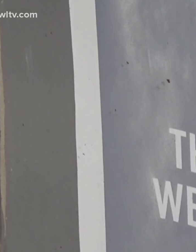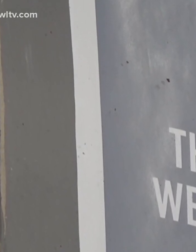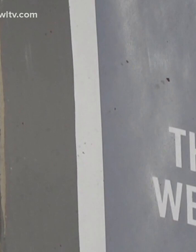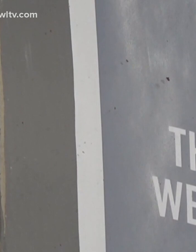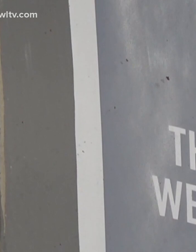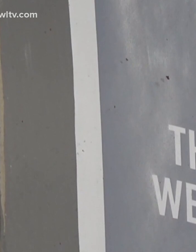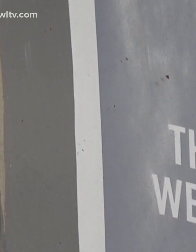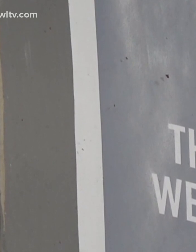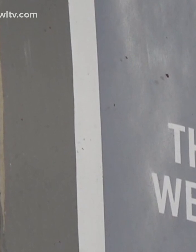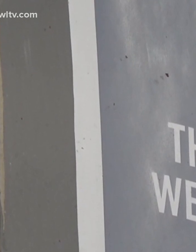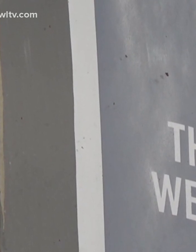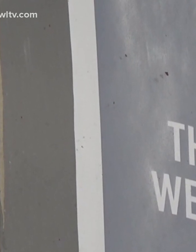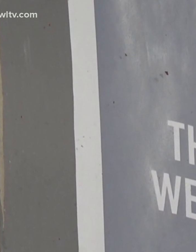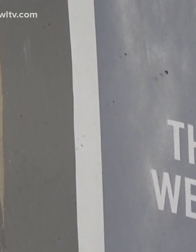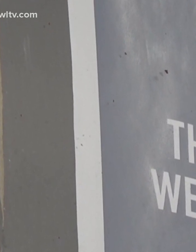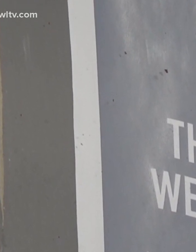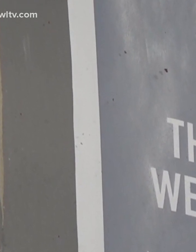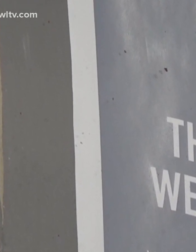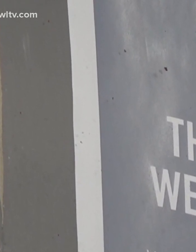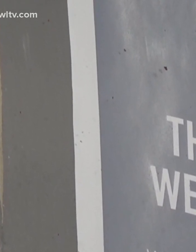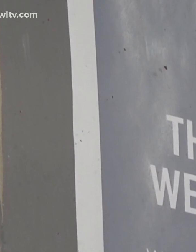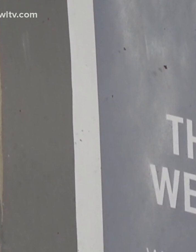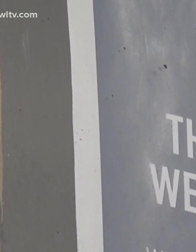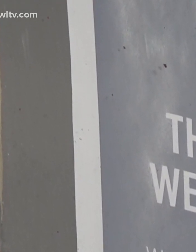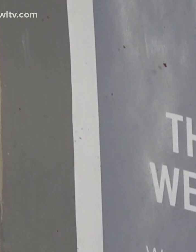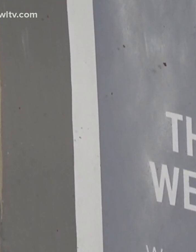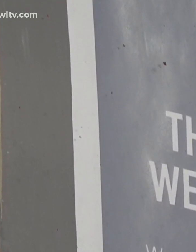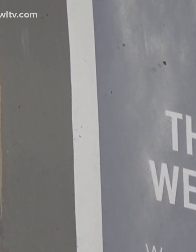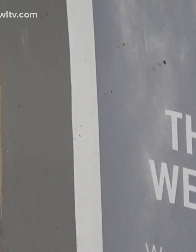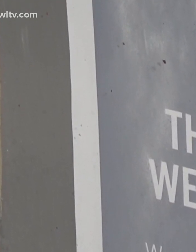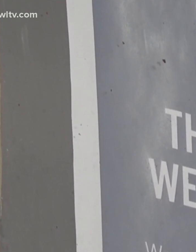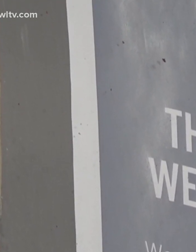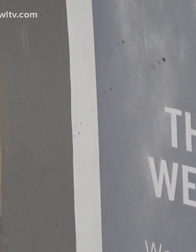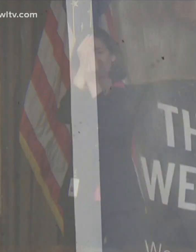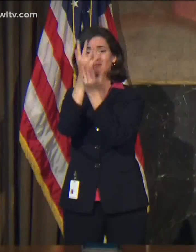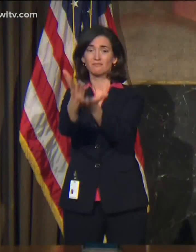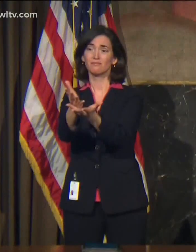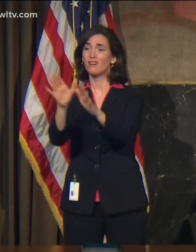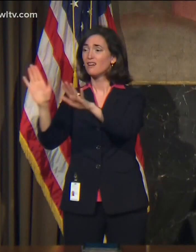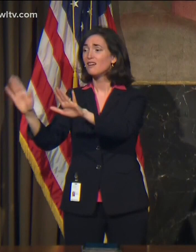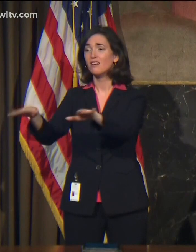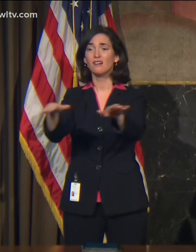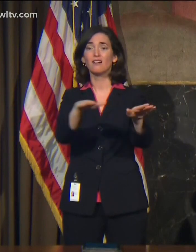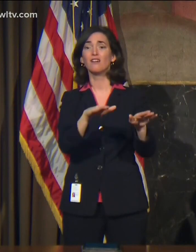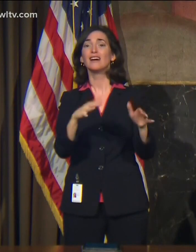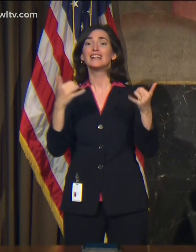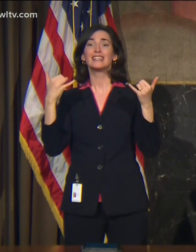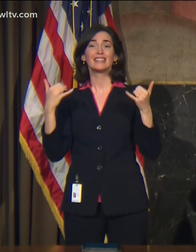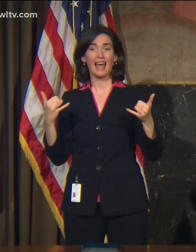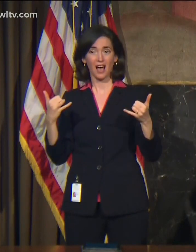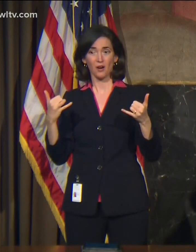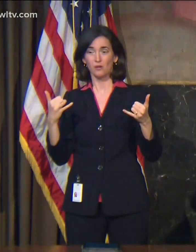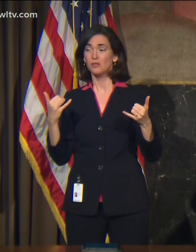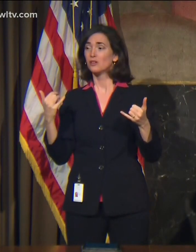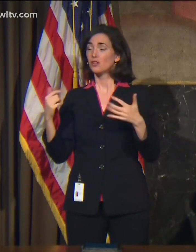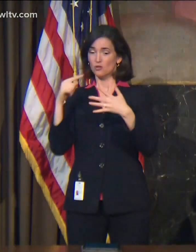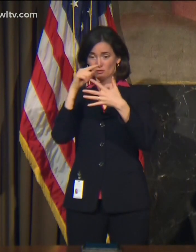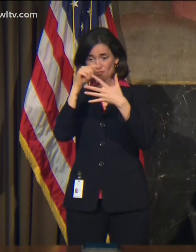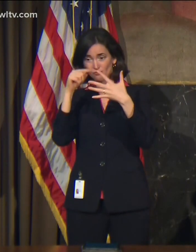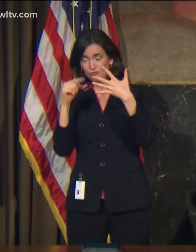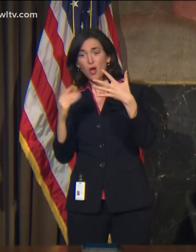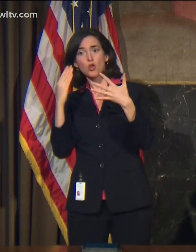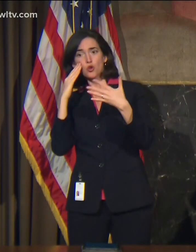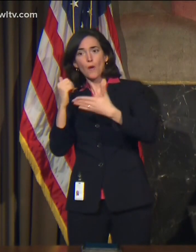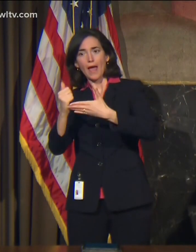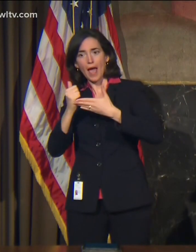slow the search as folks wait to be vaccinated. There really is light at the end of the tunnel. We have to double down on the things that we know work.